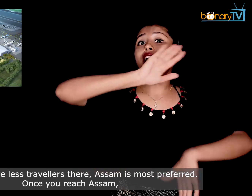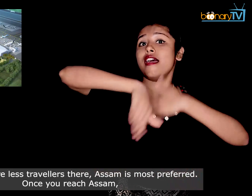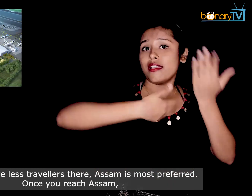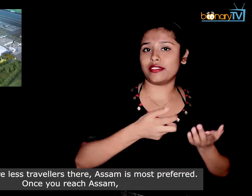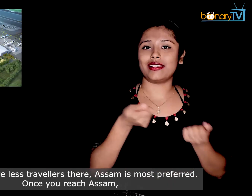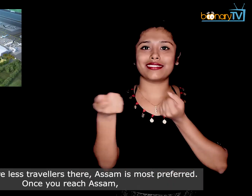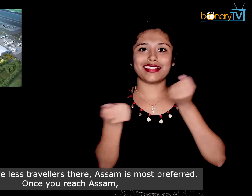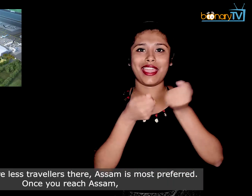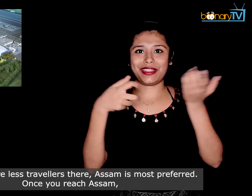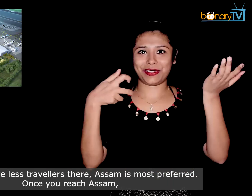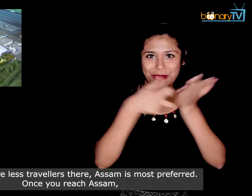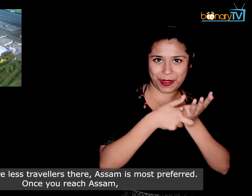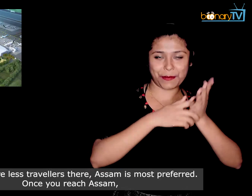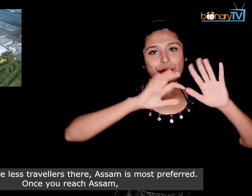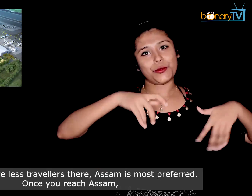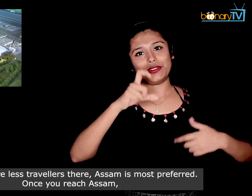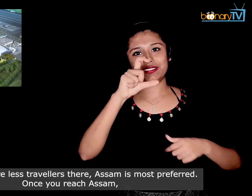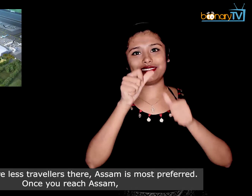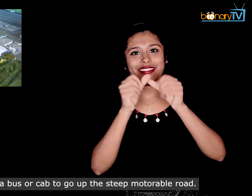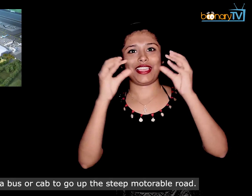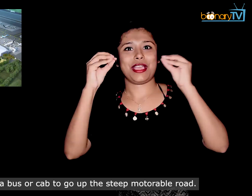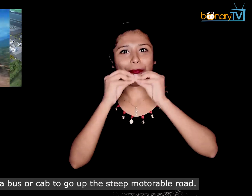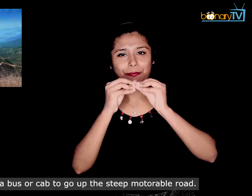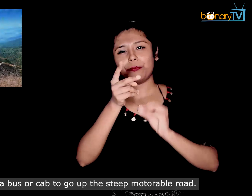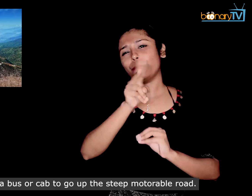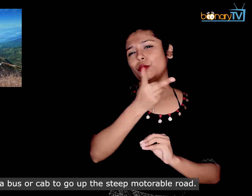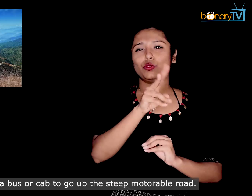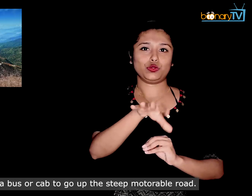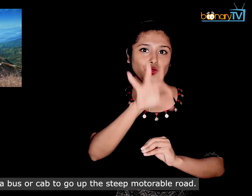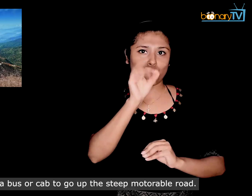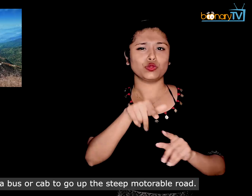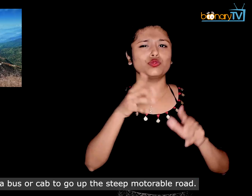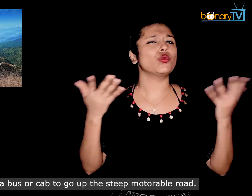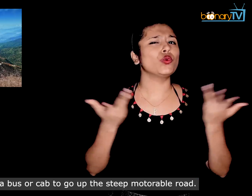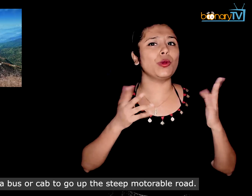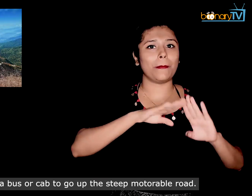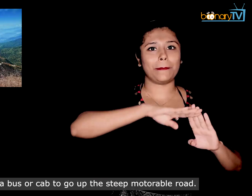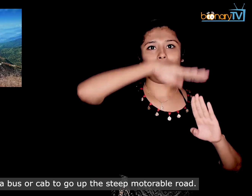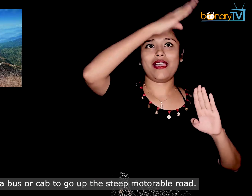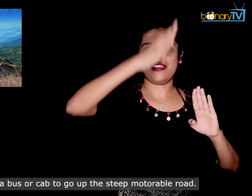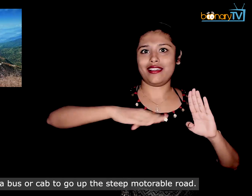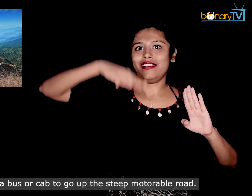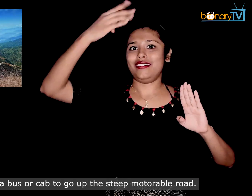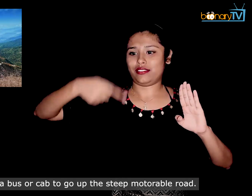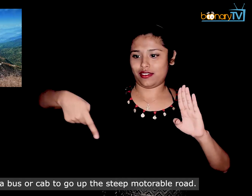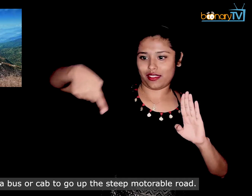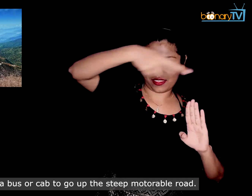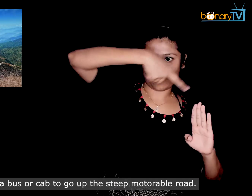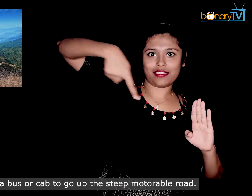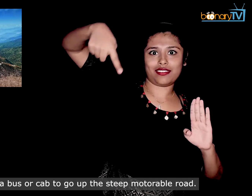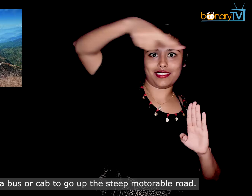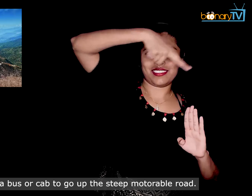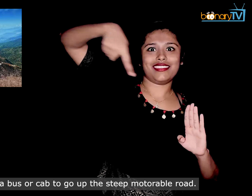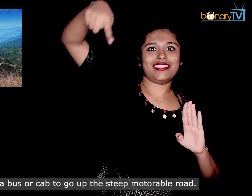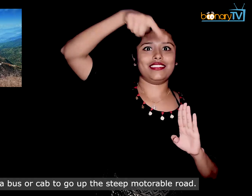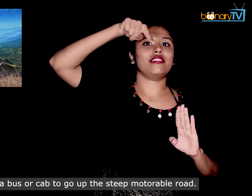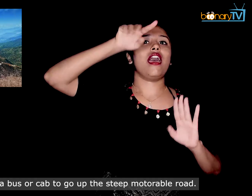most preferred. Once you reach Assam, you can take a bus or cab to go up the steep, motorable